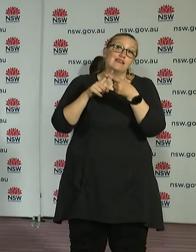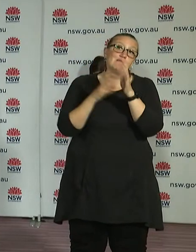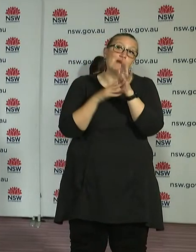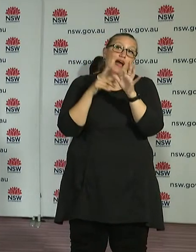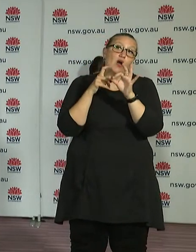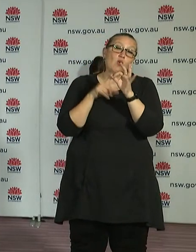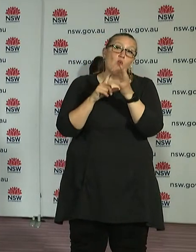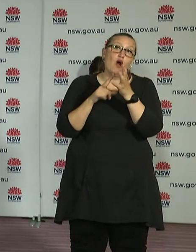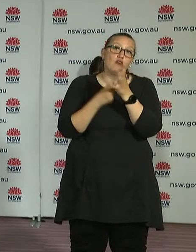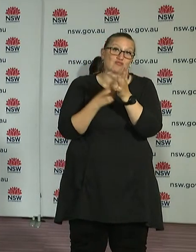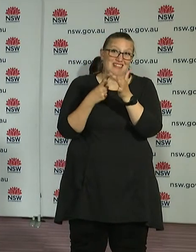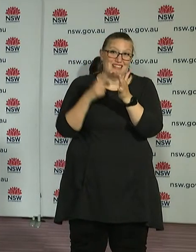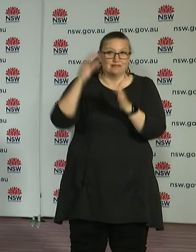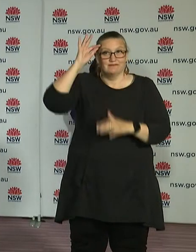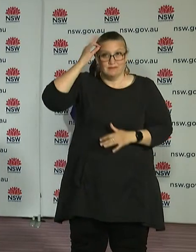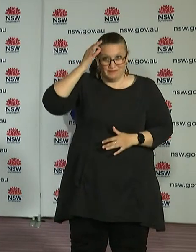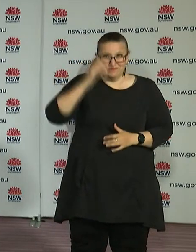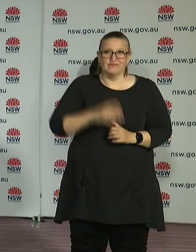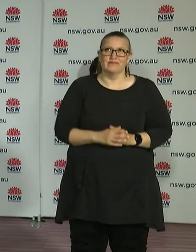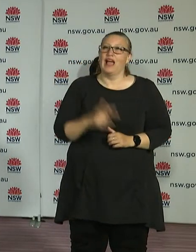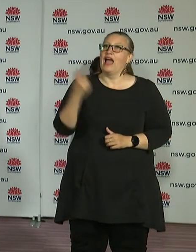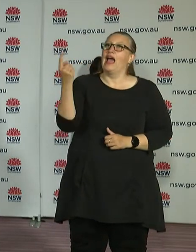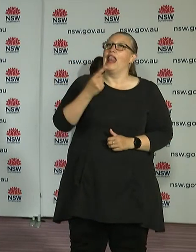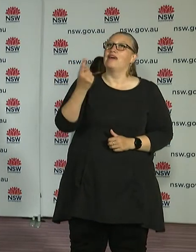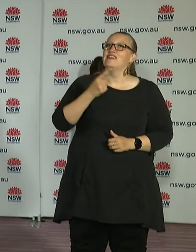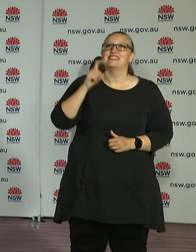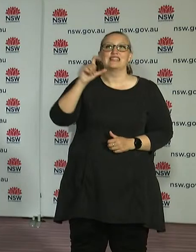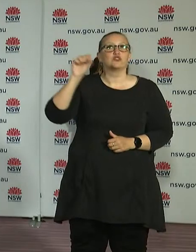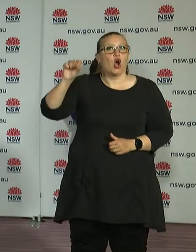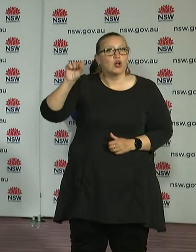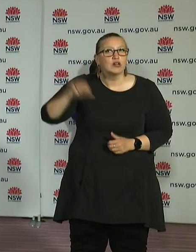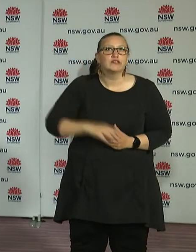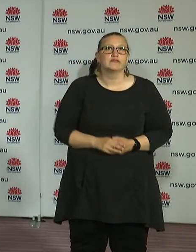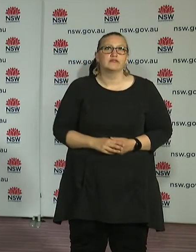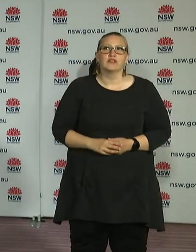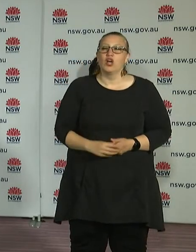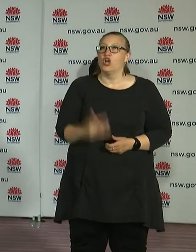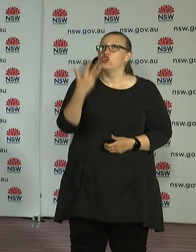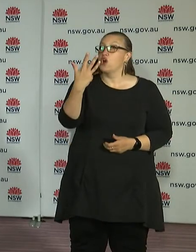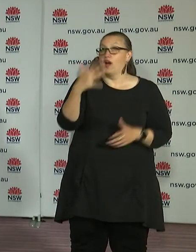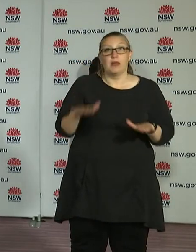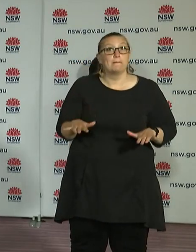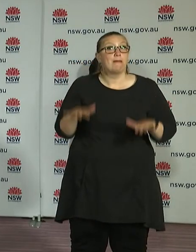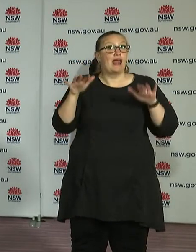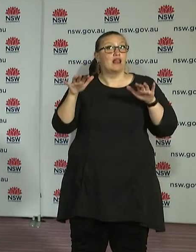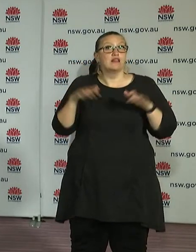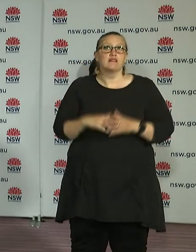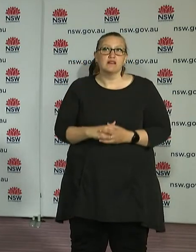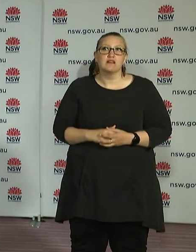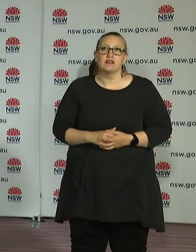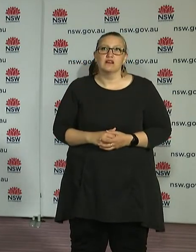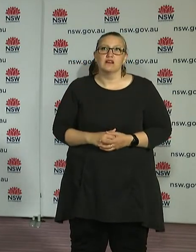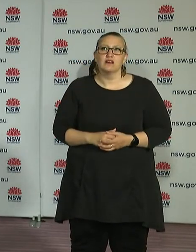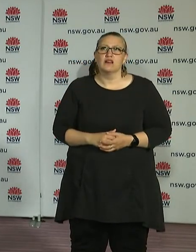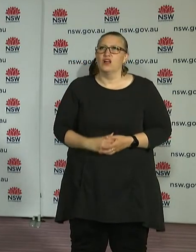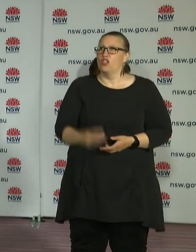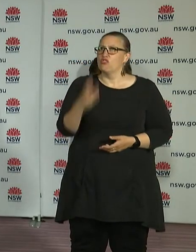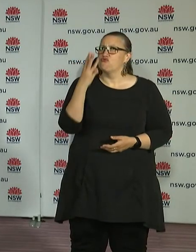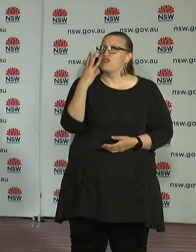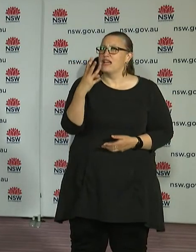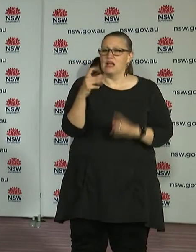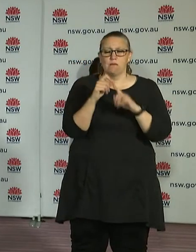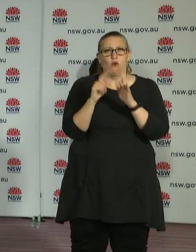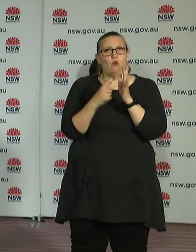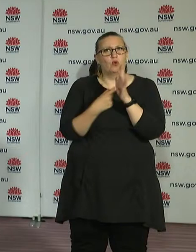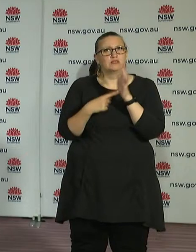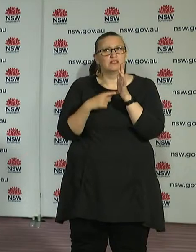LGA, local government area, 11 in the Cessnock local government area, 9 in Maitland local government area, 3 in Port